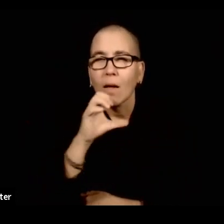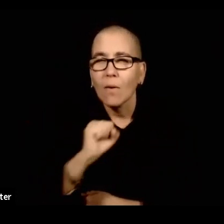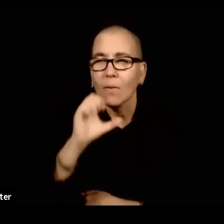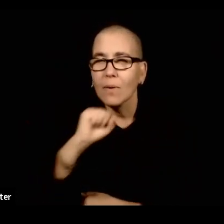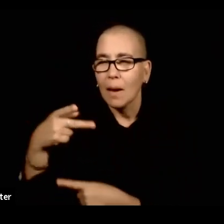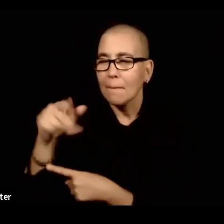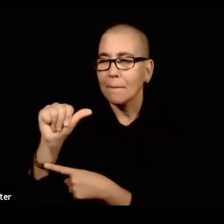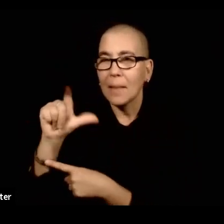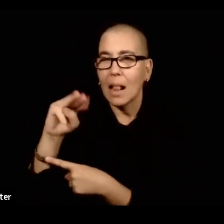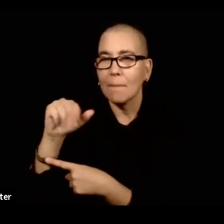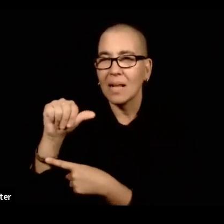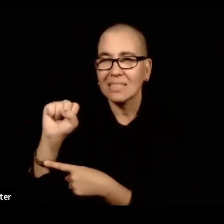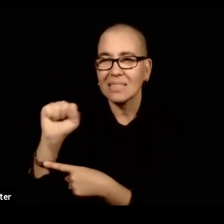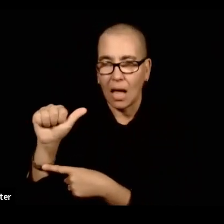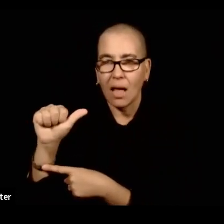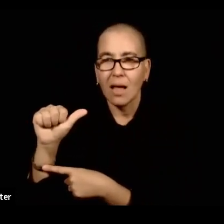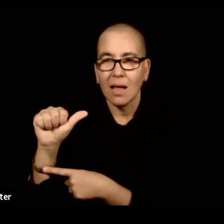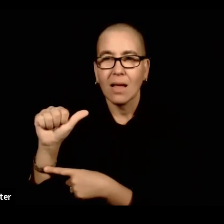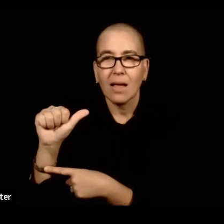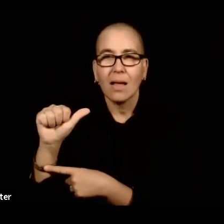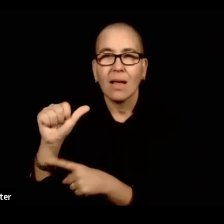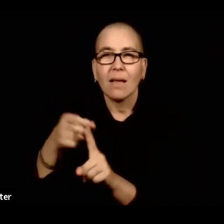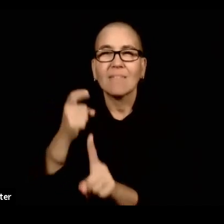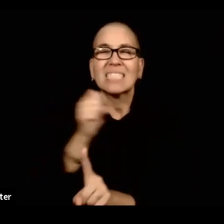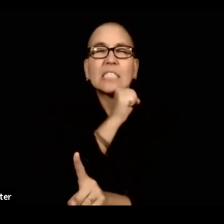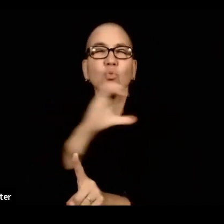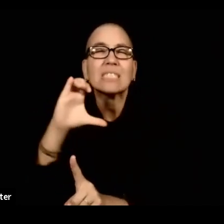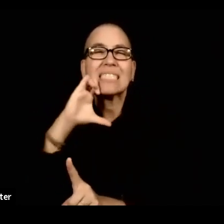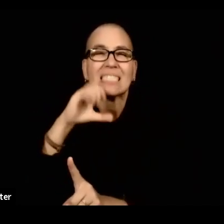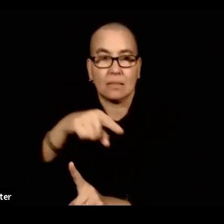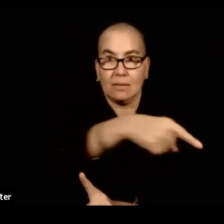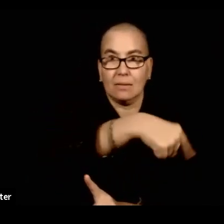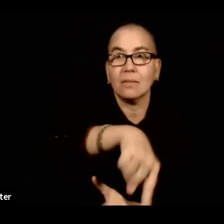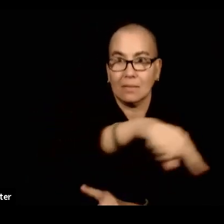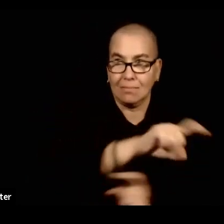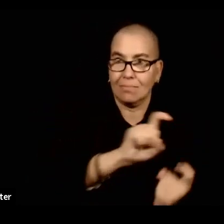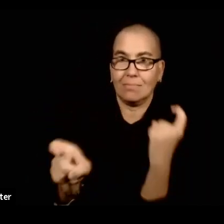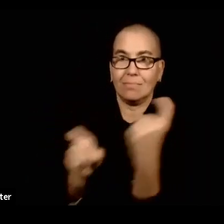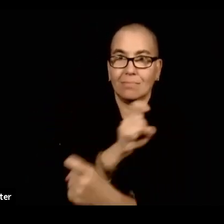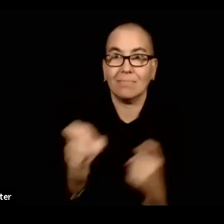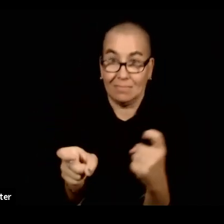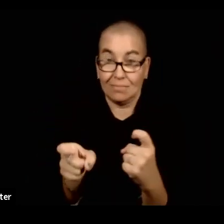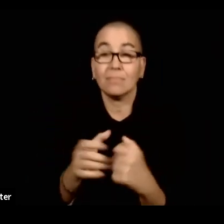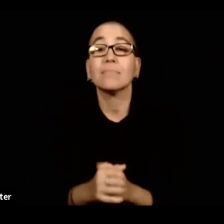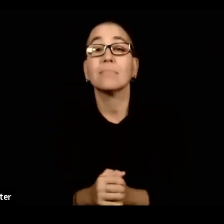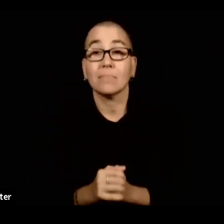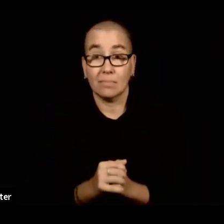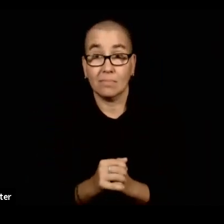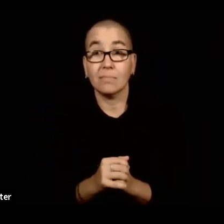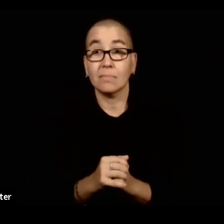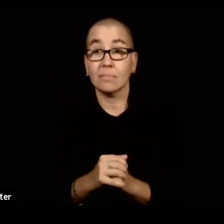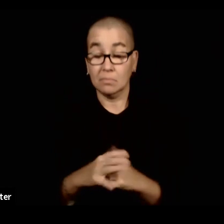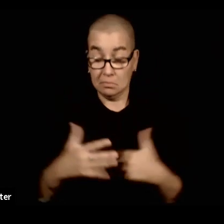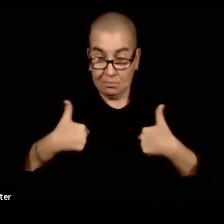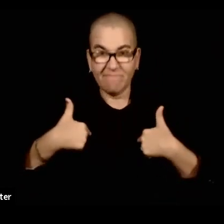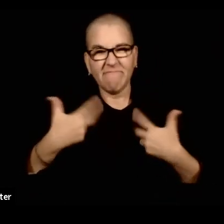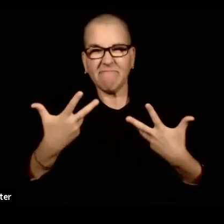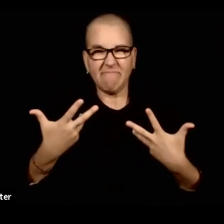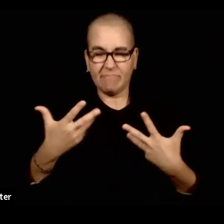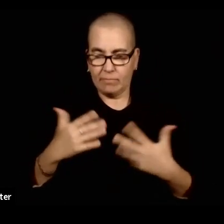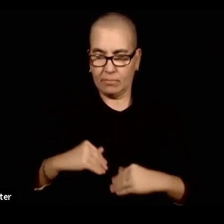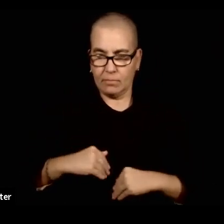that people who have had COVID-19 develop antibodies to attack the virus that can be found in their plasma. And